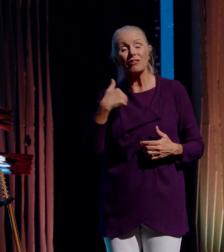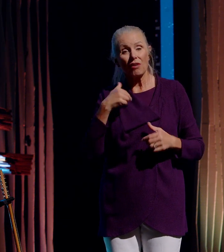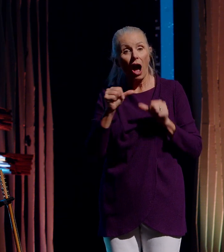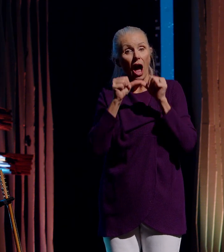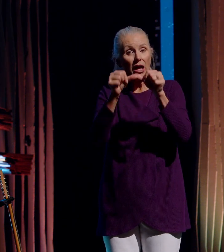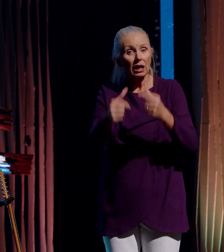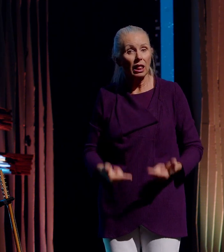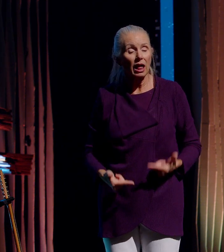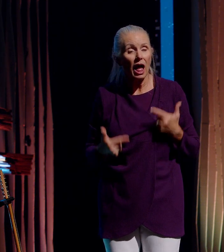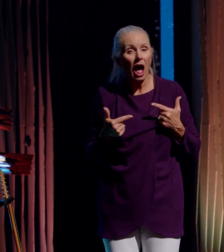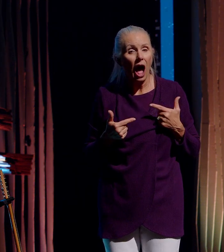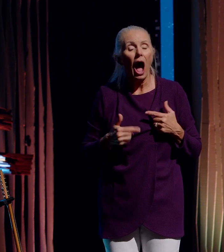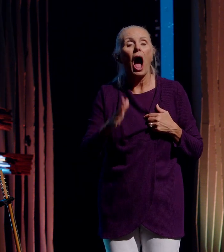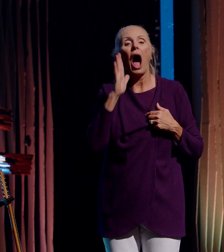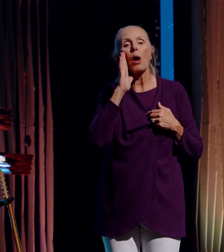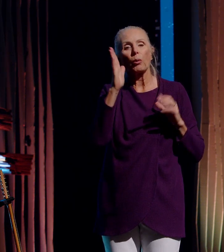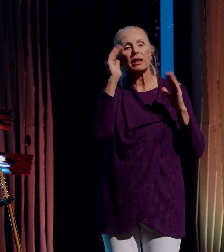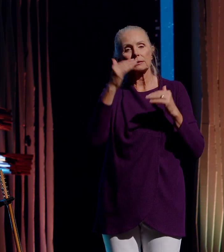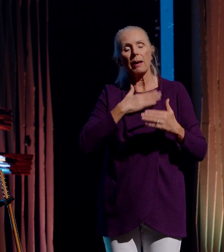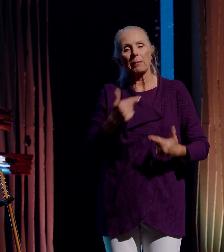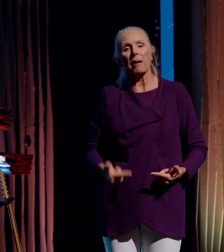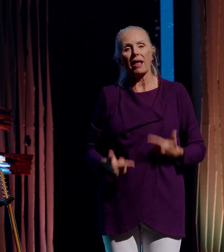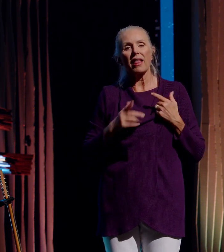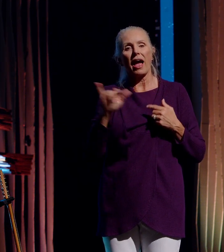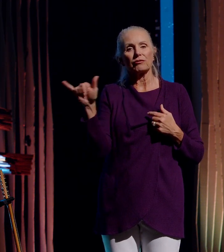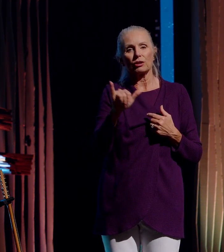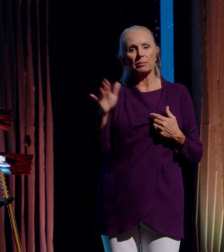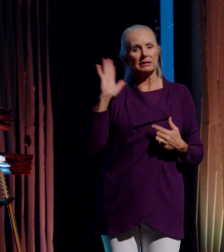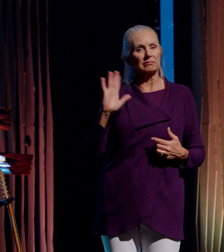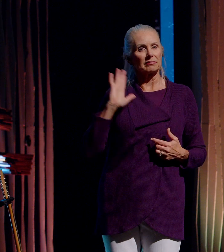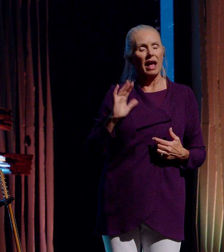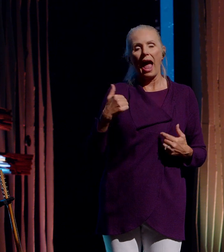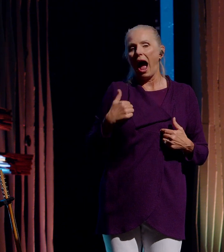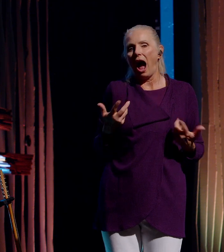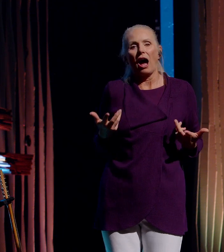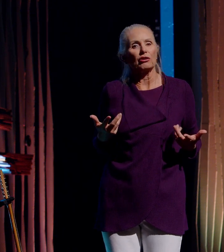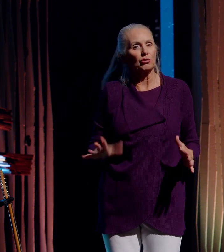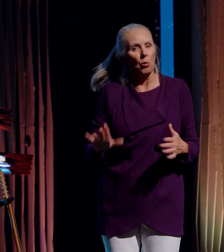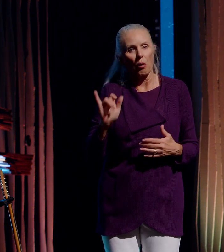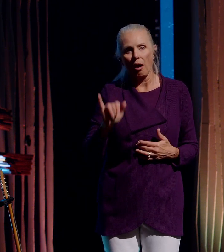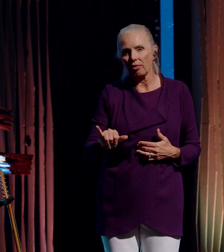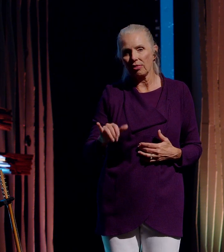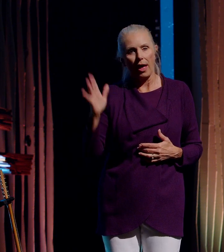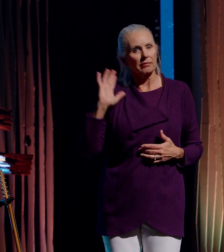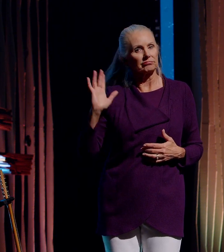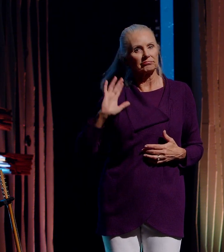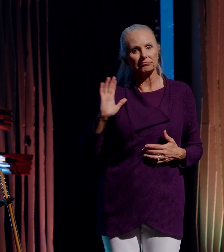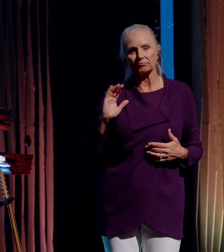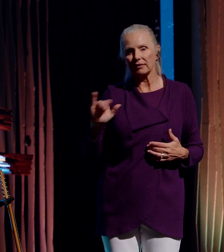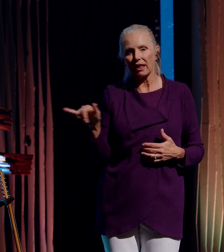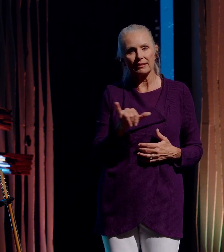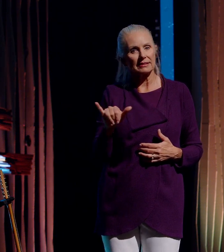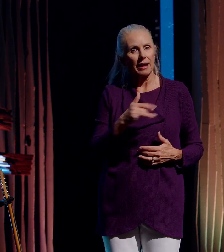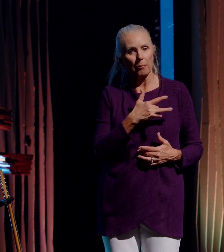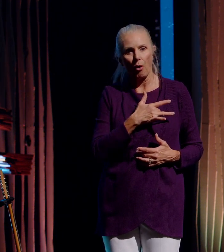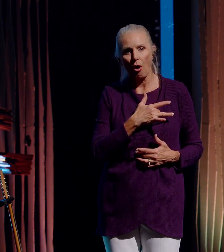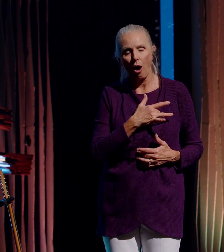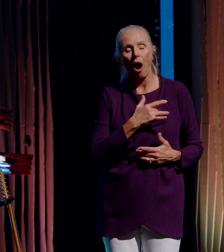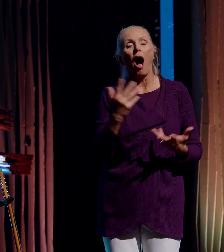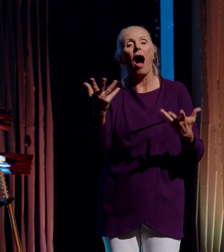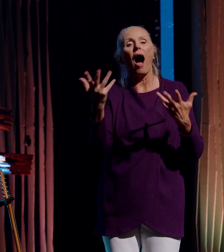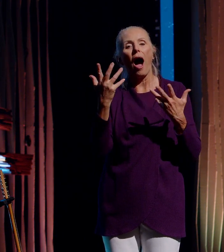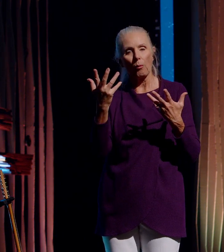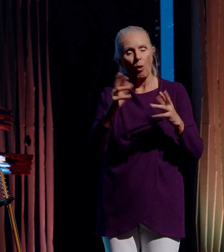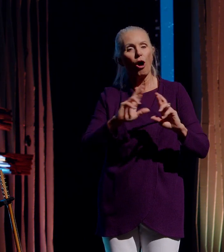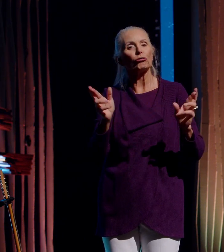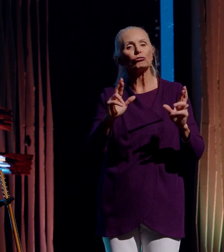to be much like the past. And I long to get rid of the wicked heart and go where I shall sin no more.' This thought, that